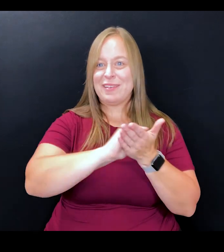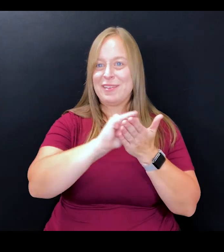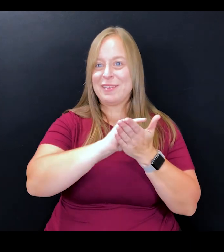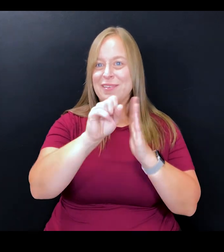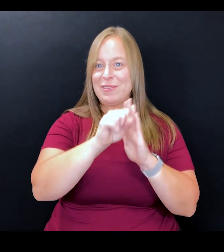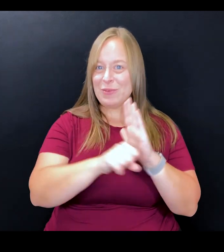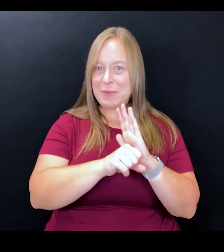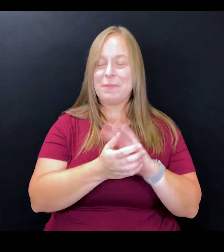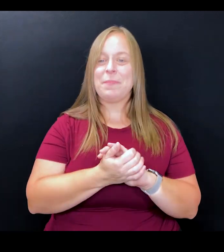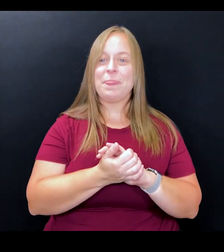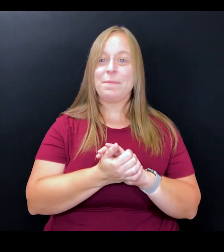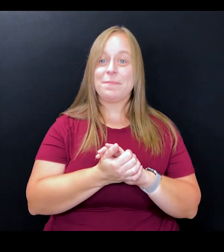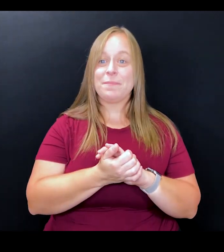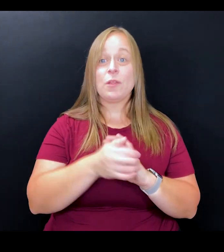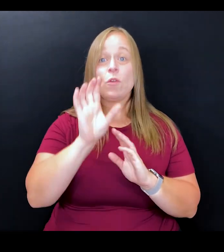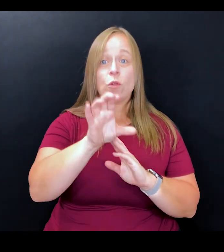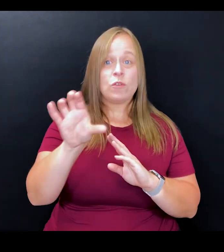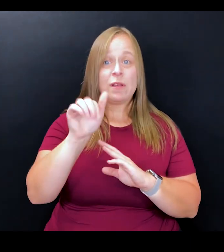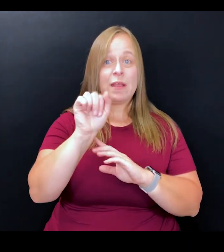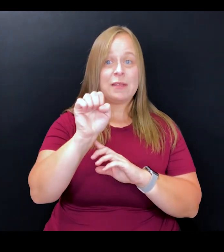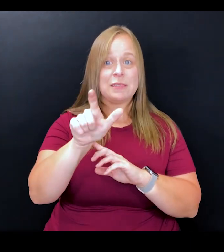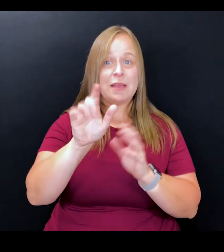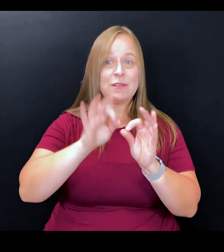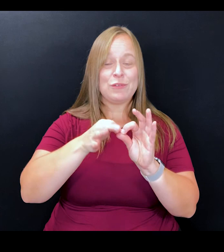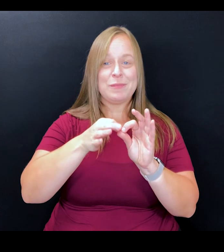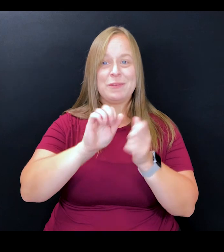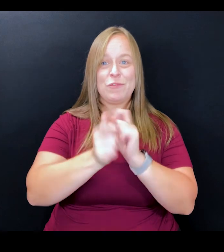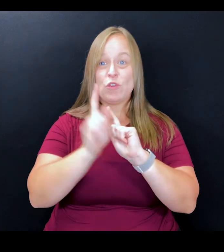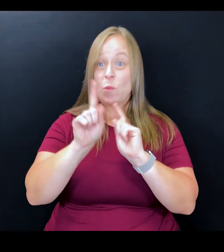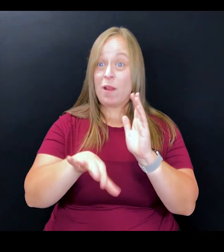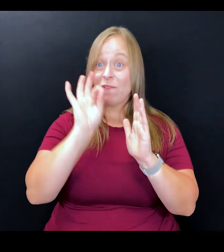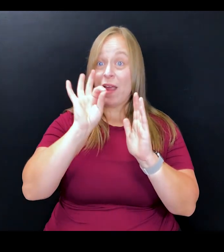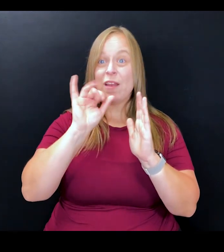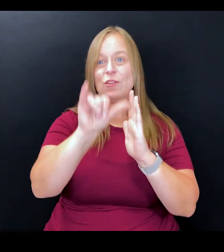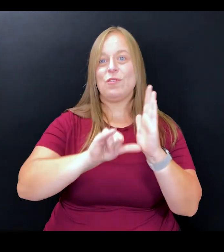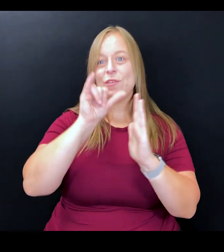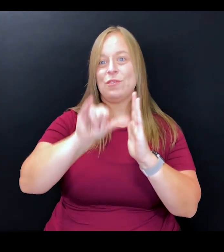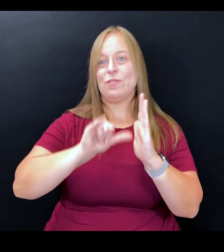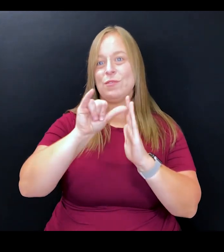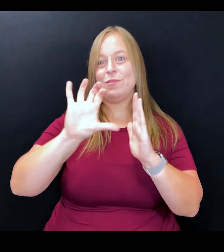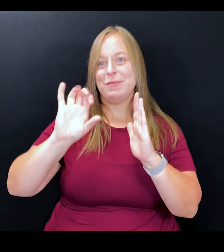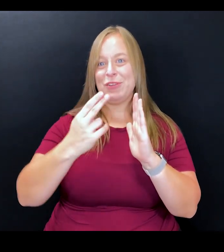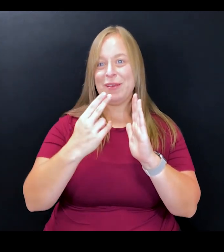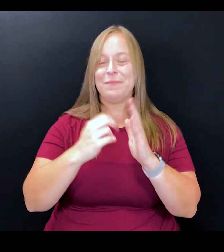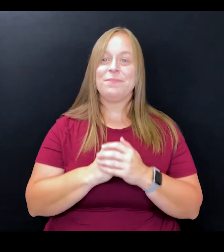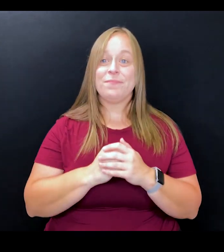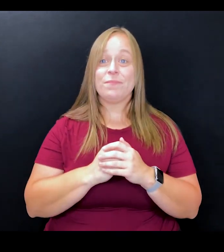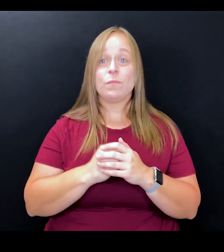in the state of New York. The closed captioned and ASL version of this podcast is available on our YouTube